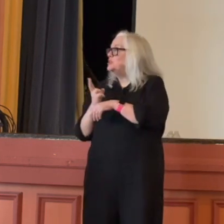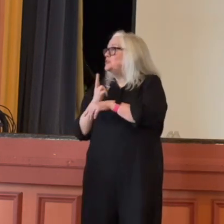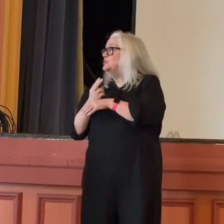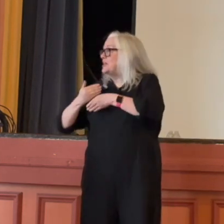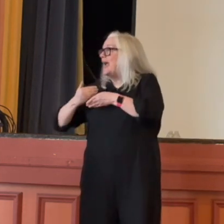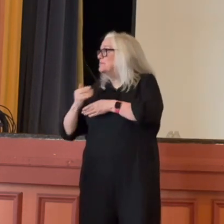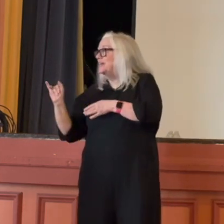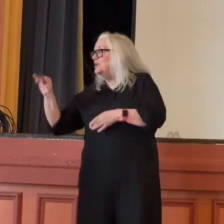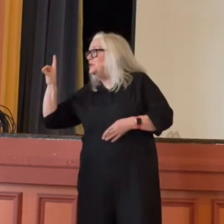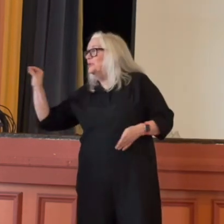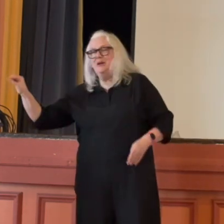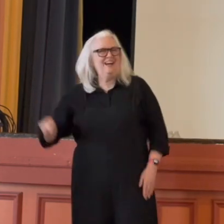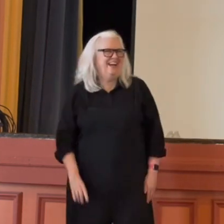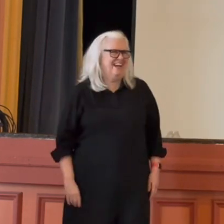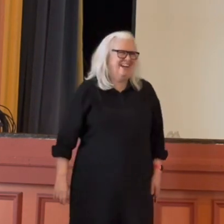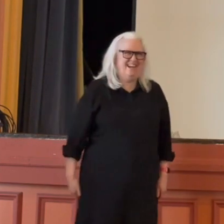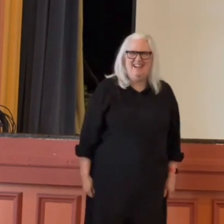We just use damn like you do.